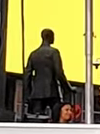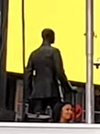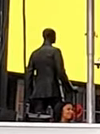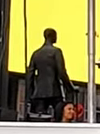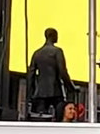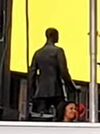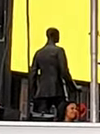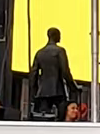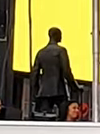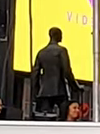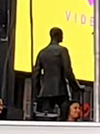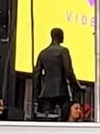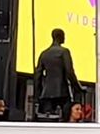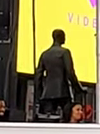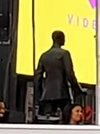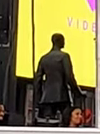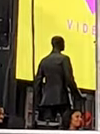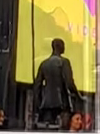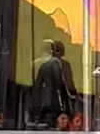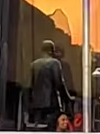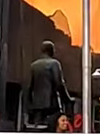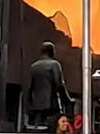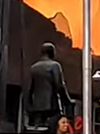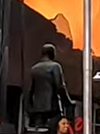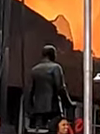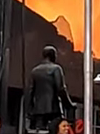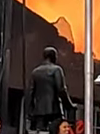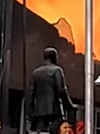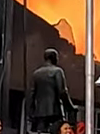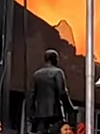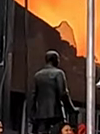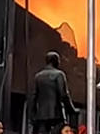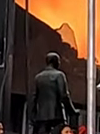their journeys with their musical careers really inspired me. Amazing.